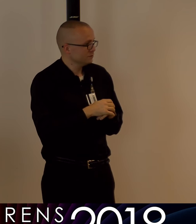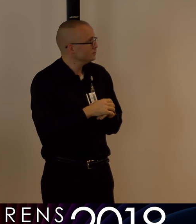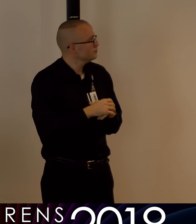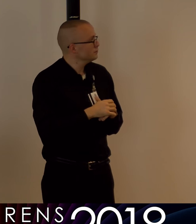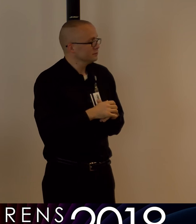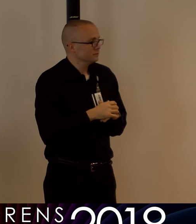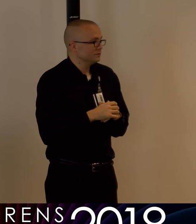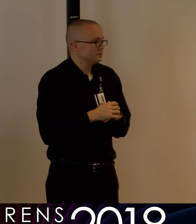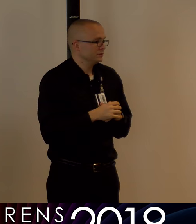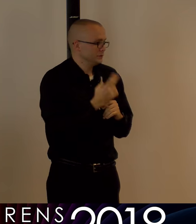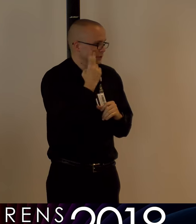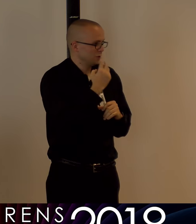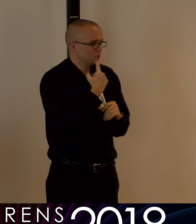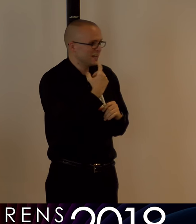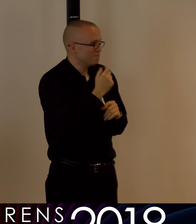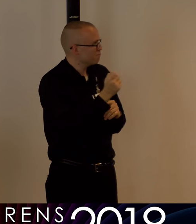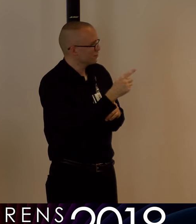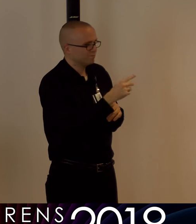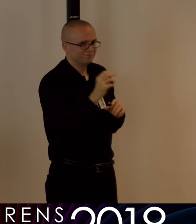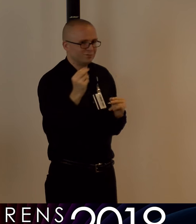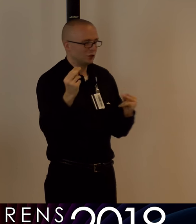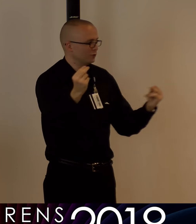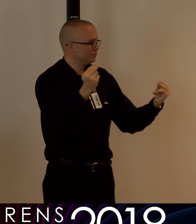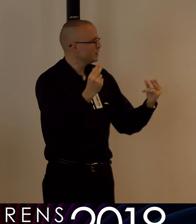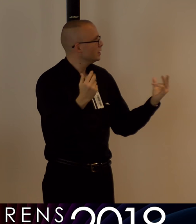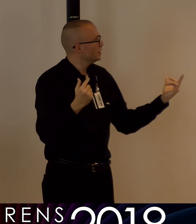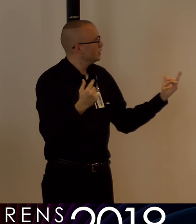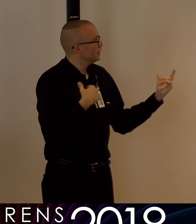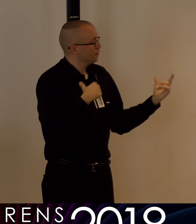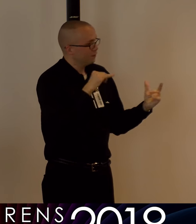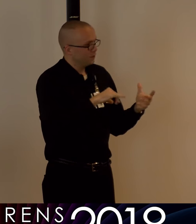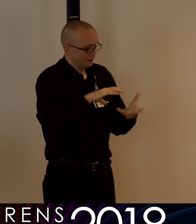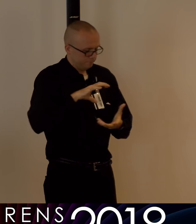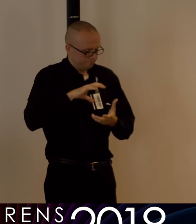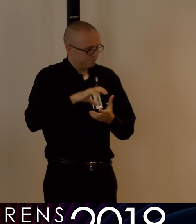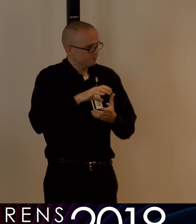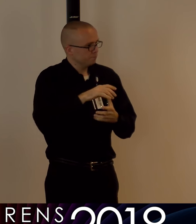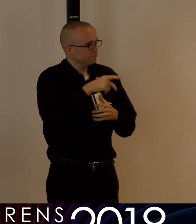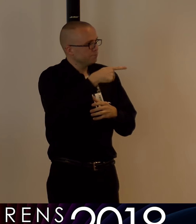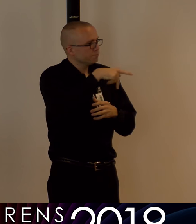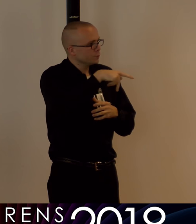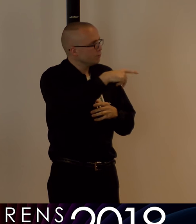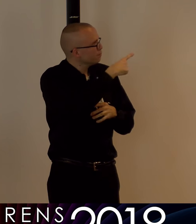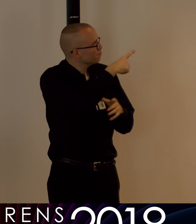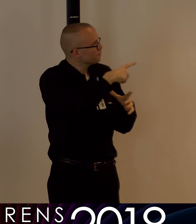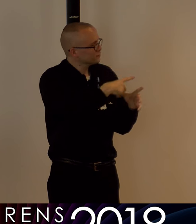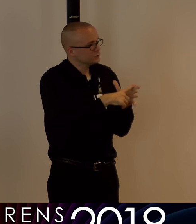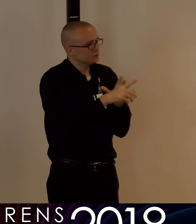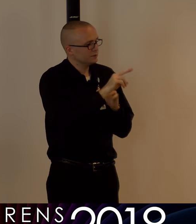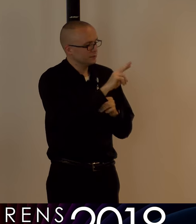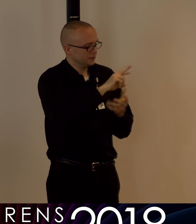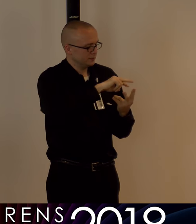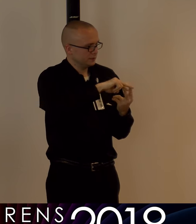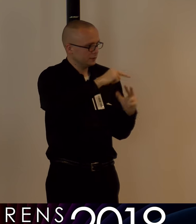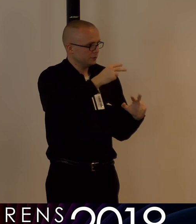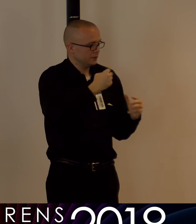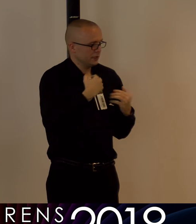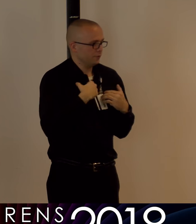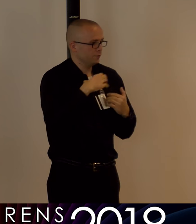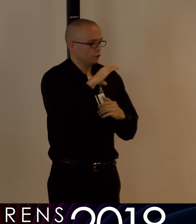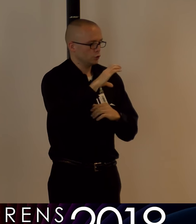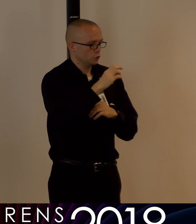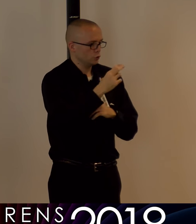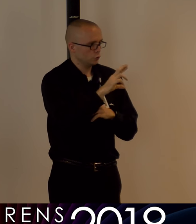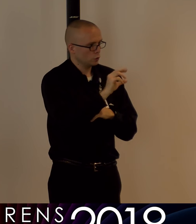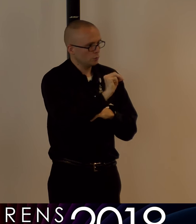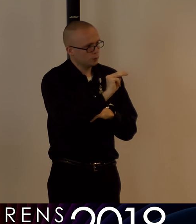right. At the lower left is this ball of yarn. So that's going to be the combination of DNA and protein that make up what we call chromatin.